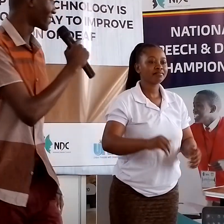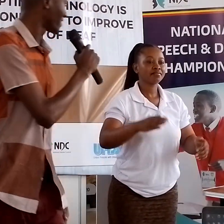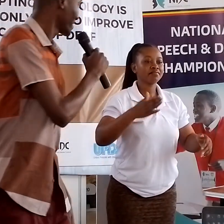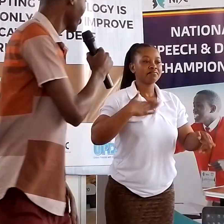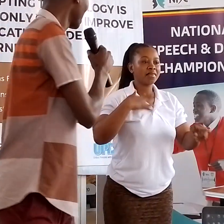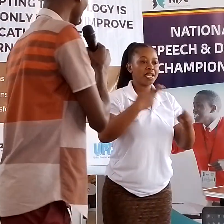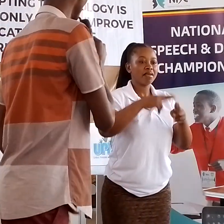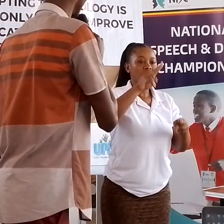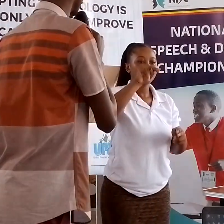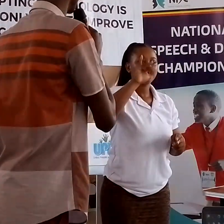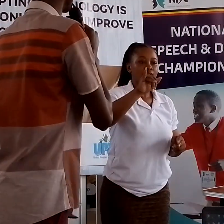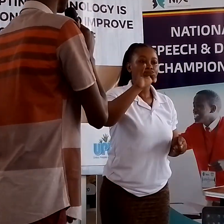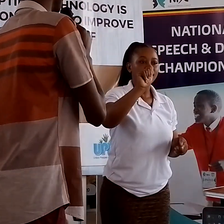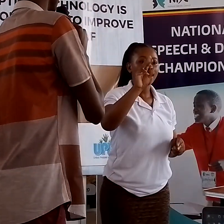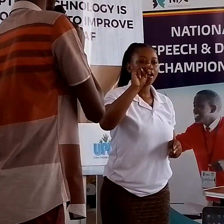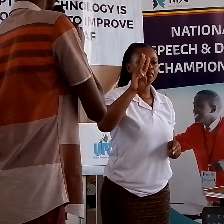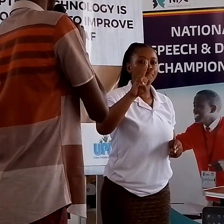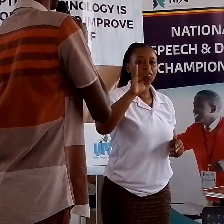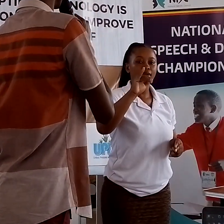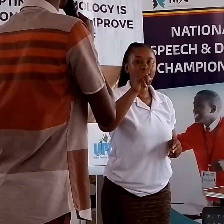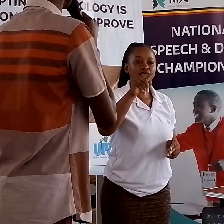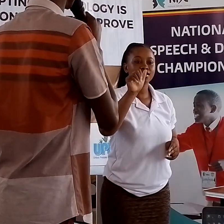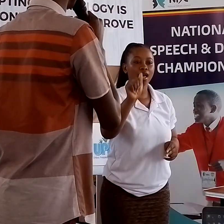Good morning, all.